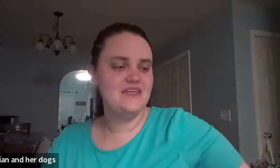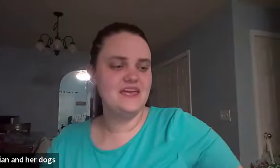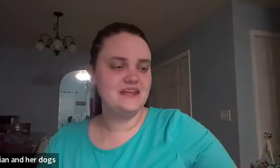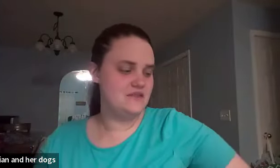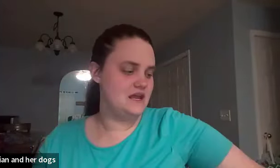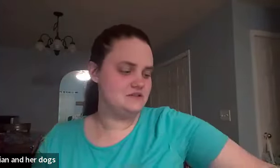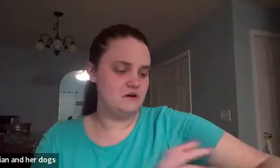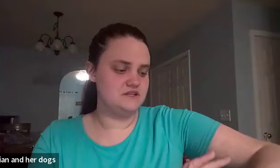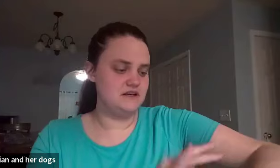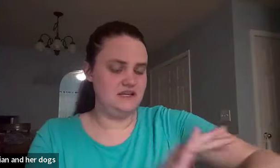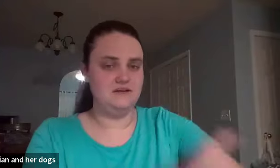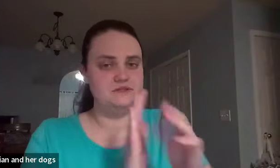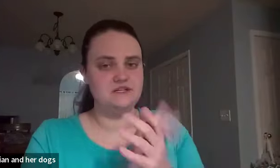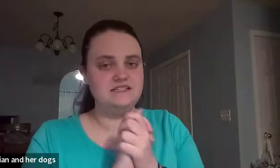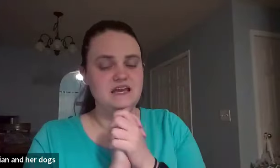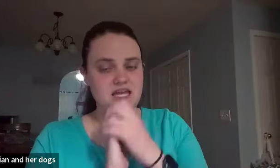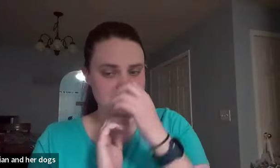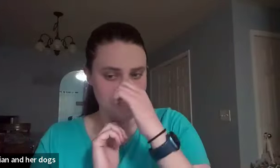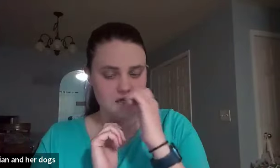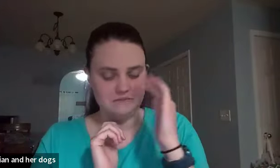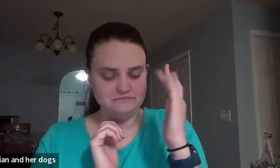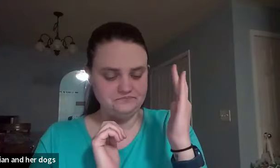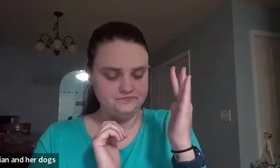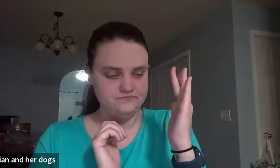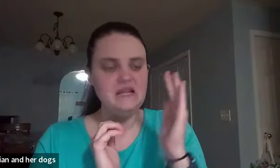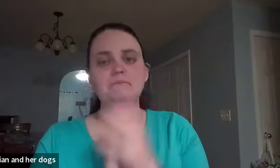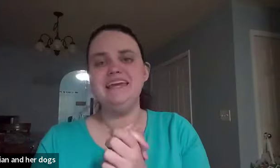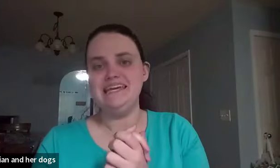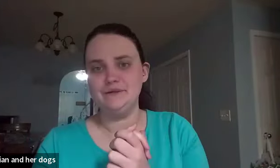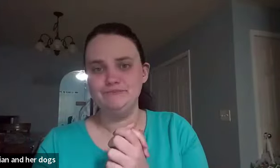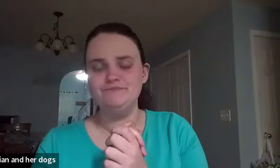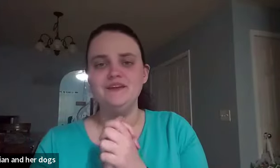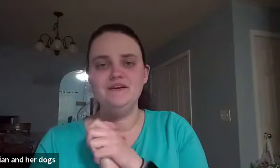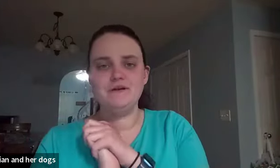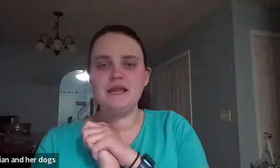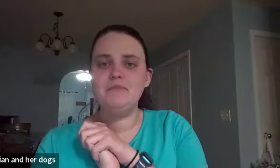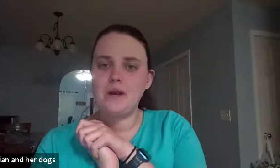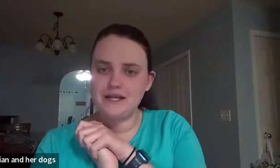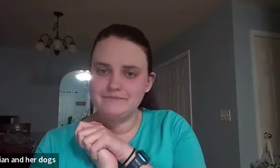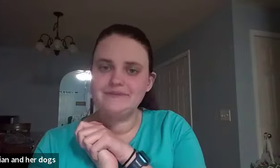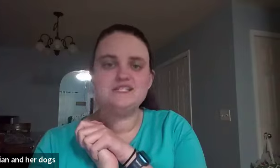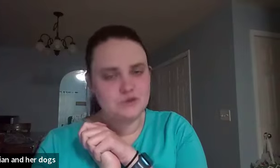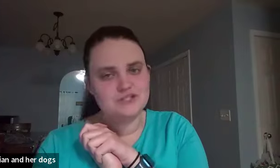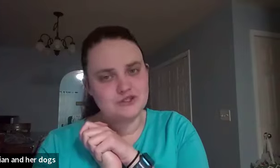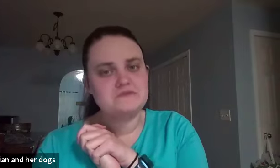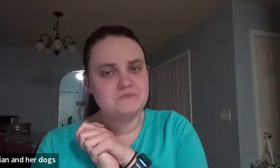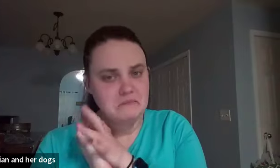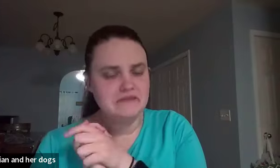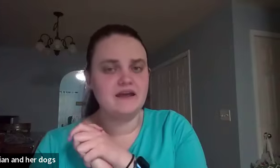And then the next one I was gonna say is pig for like pork, because you would also do pig meat, that